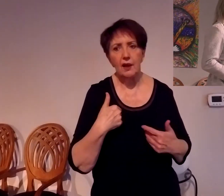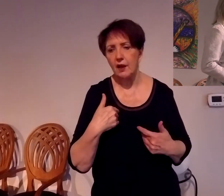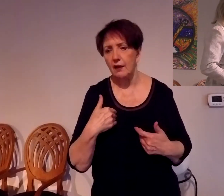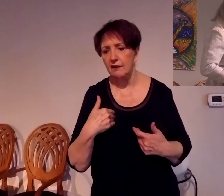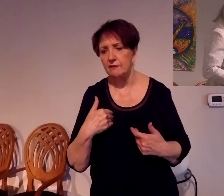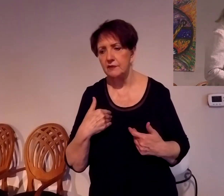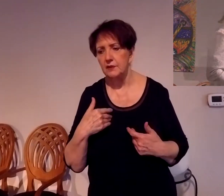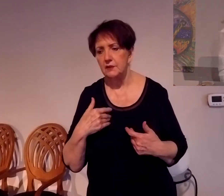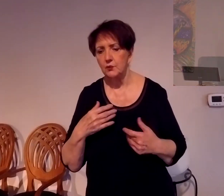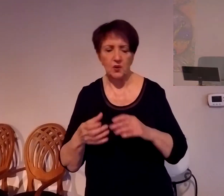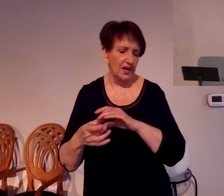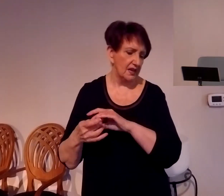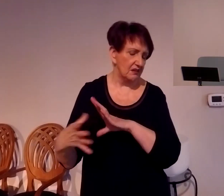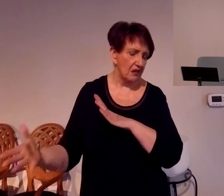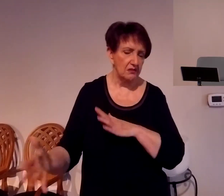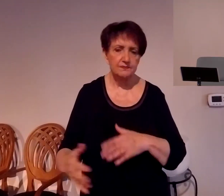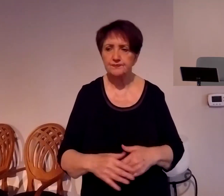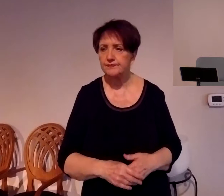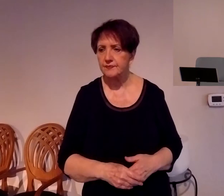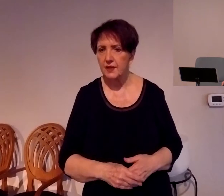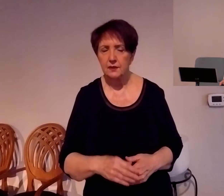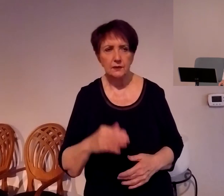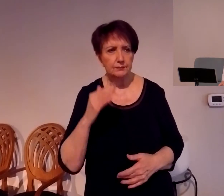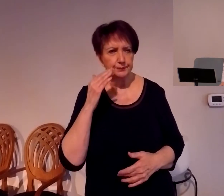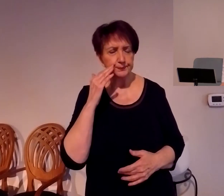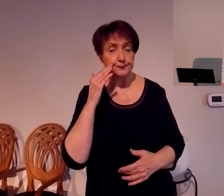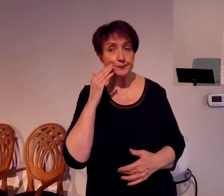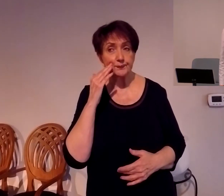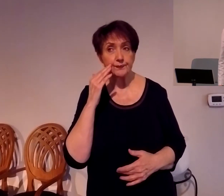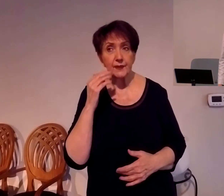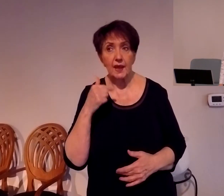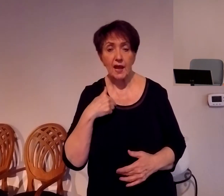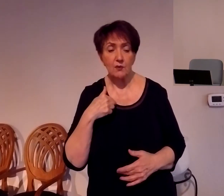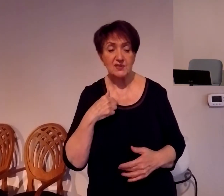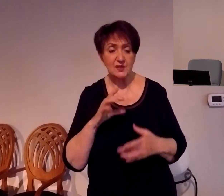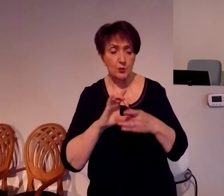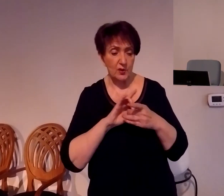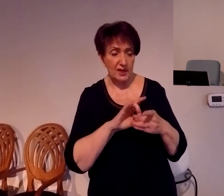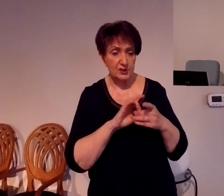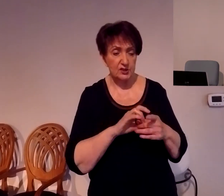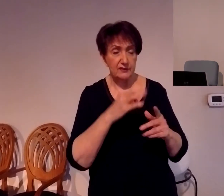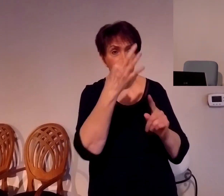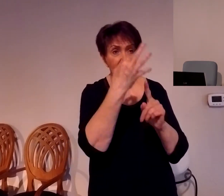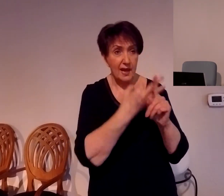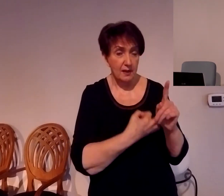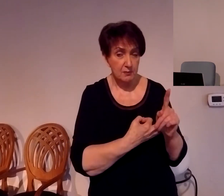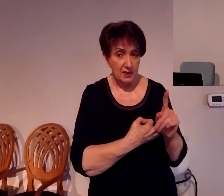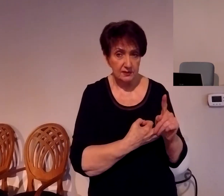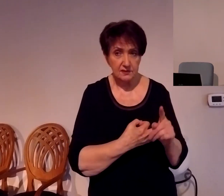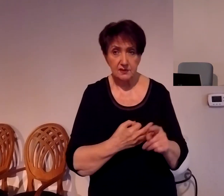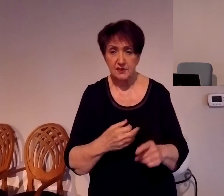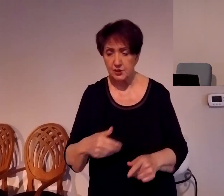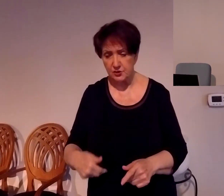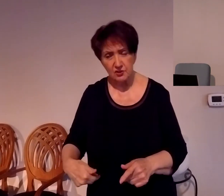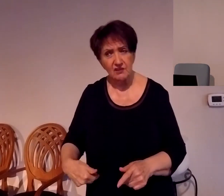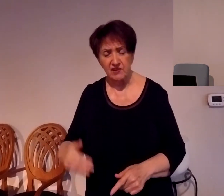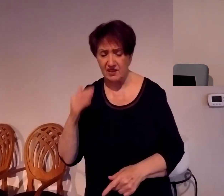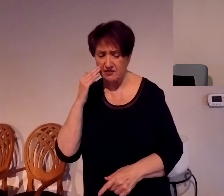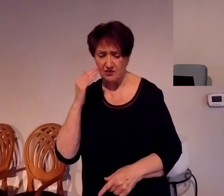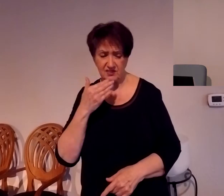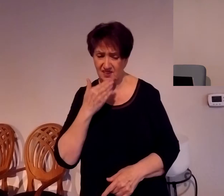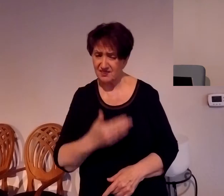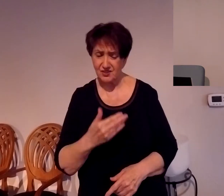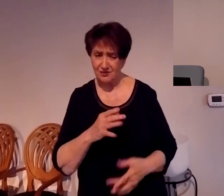some situation. Do you know that I was in a relationship for 9 months, and I intuitively knew that this was not a